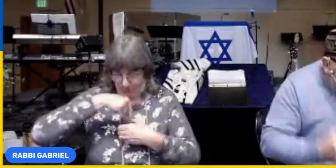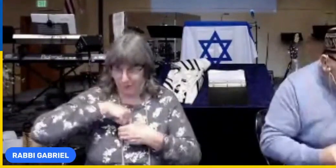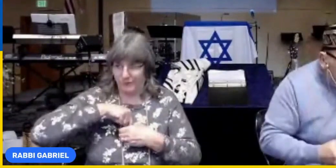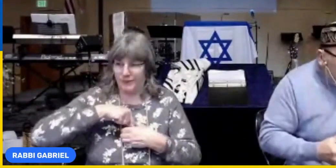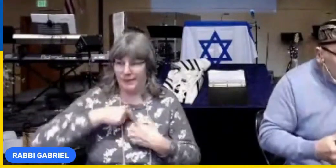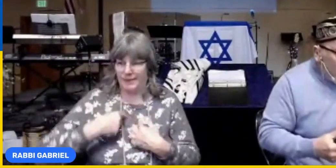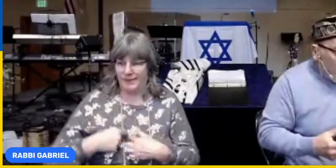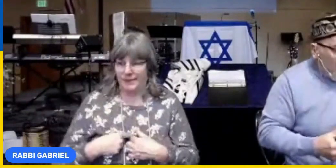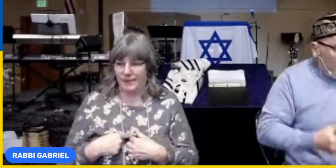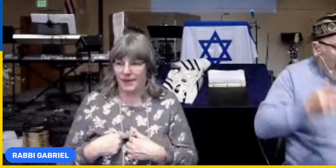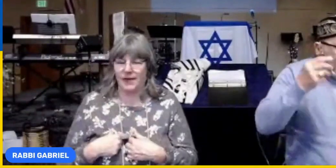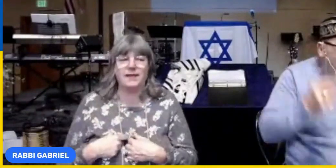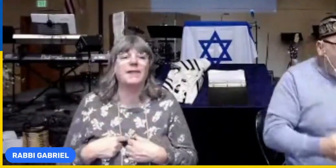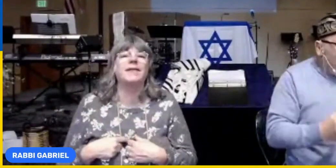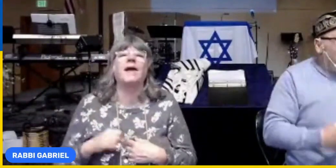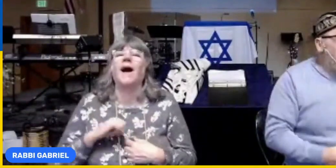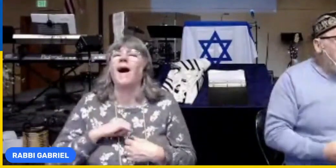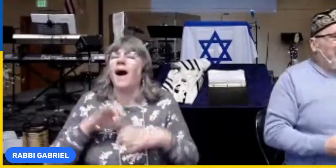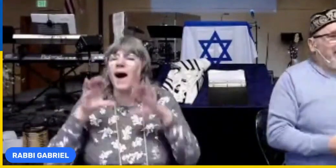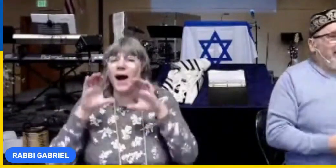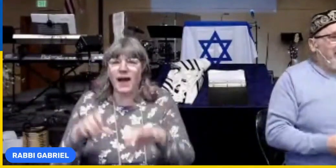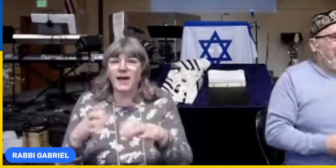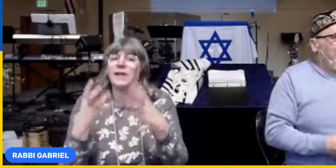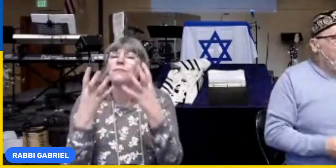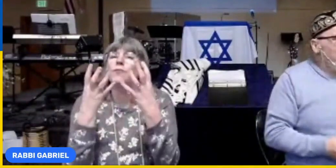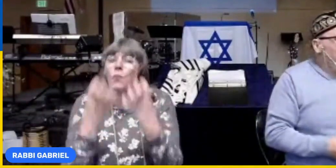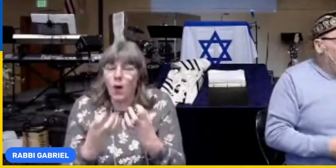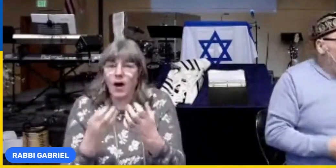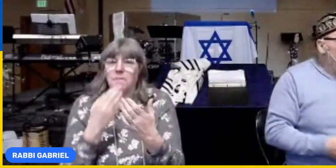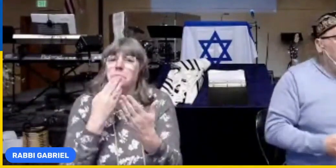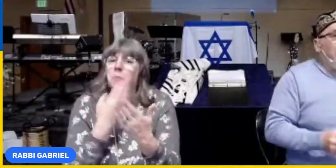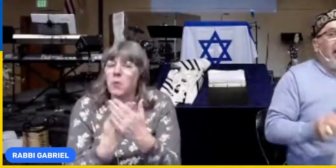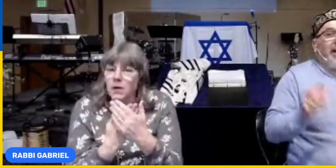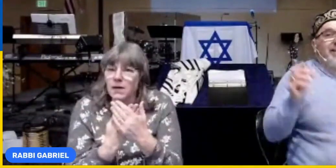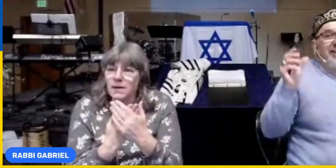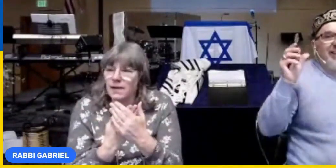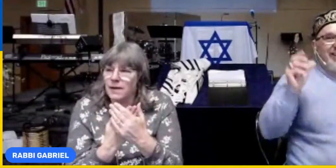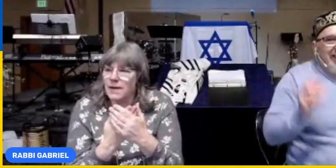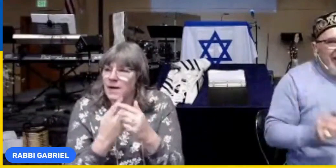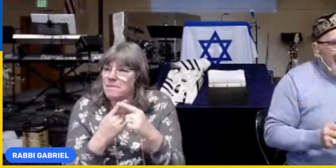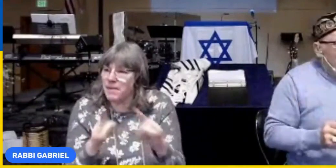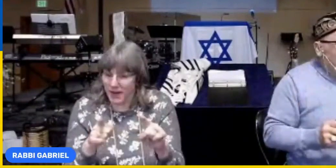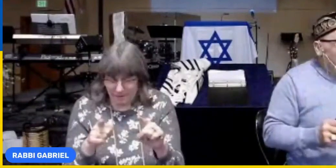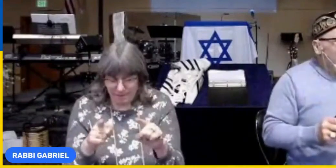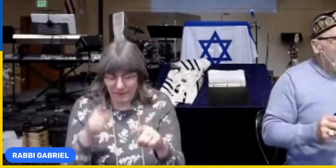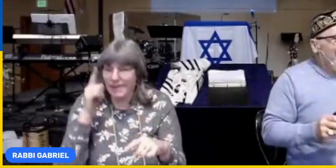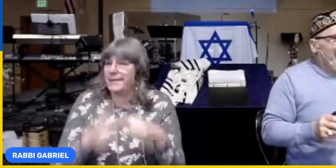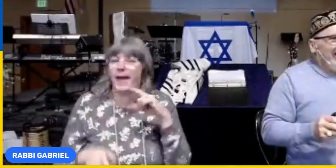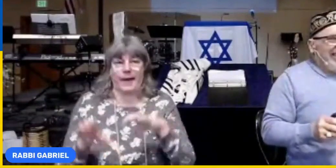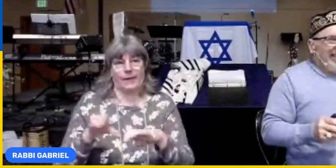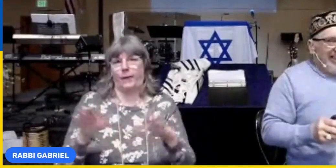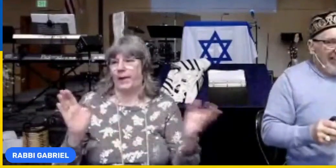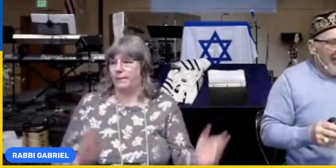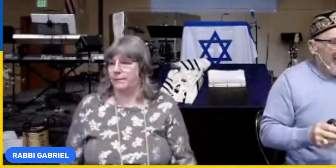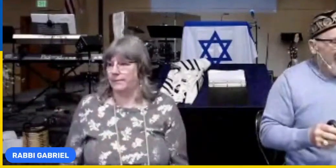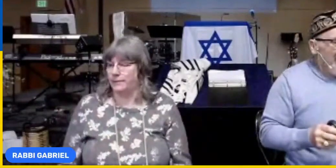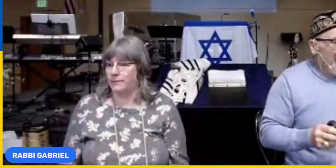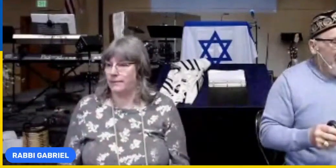I can want what is good, but I can't do it. Who can relate?